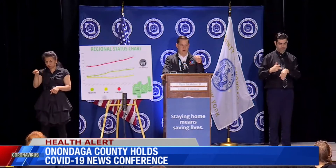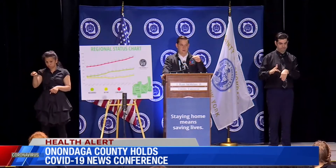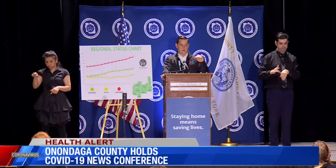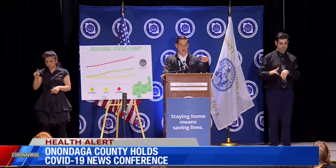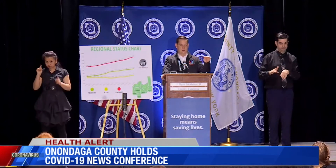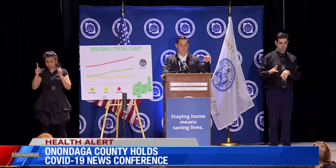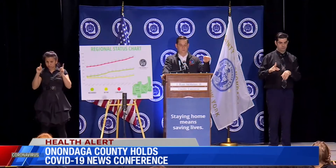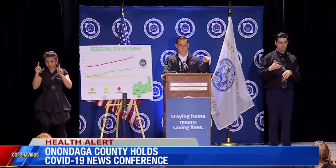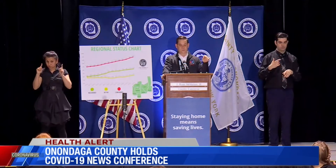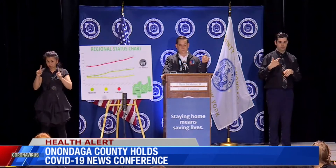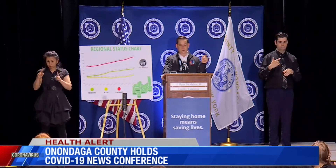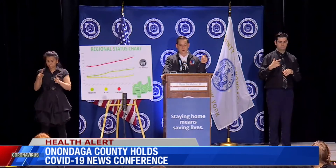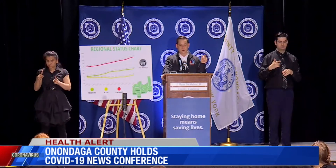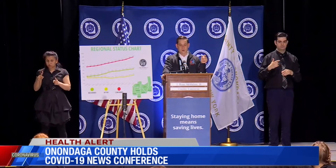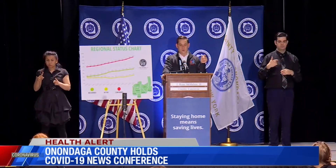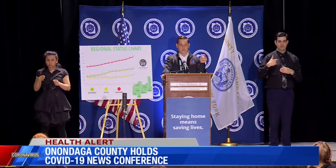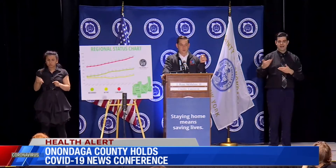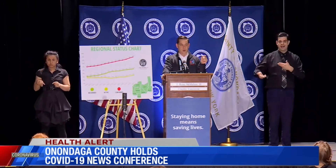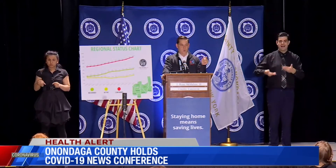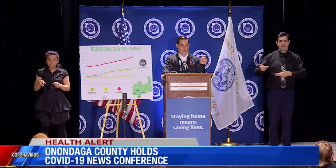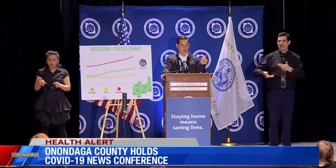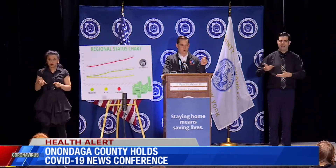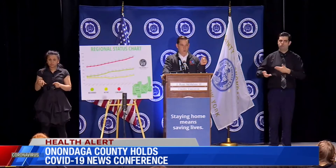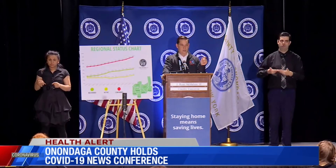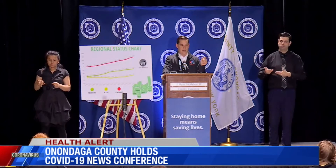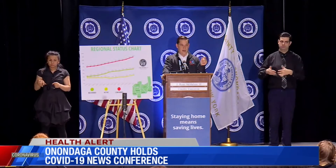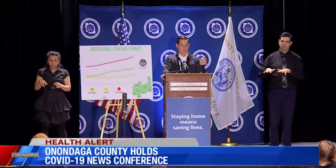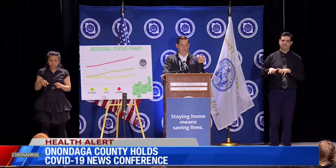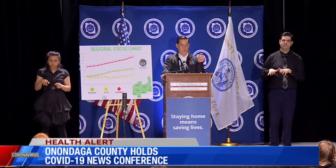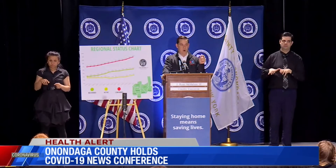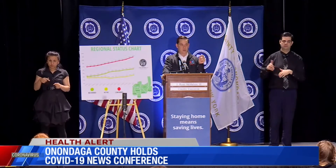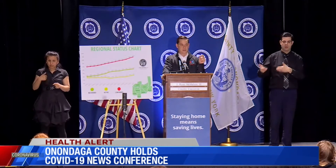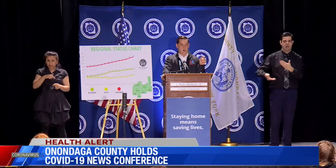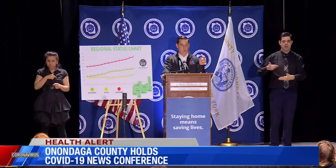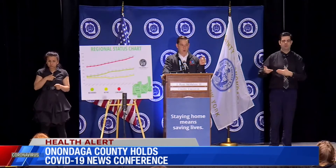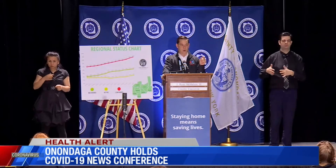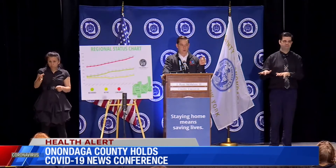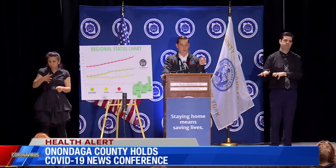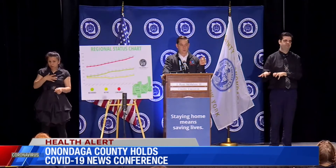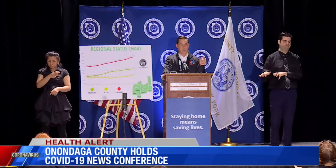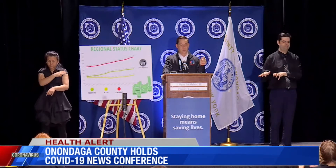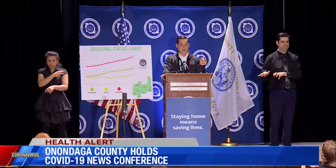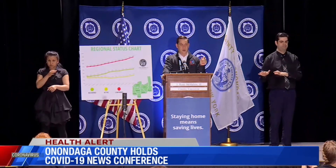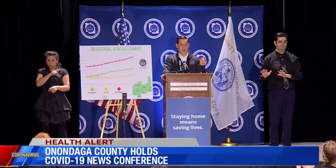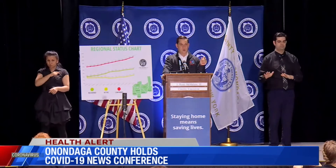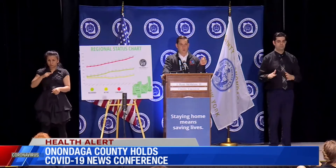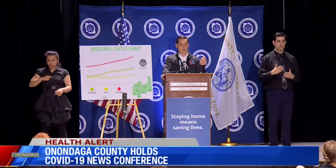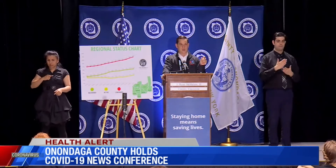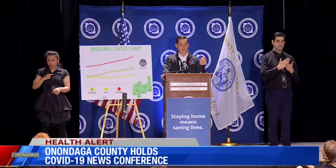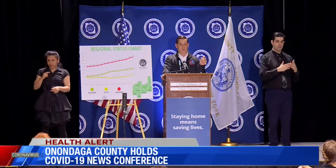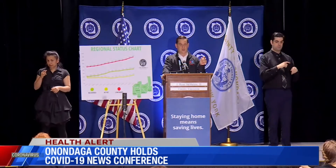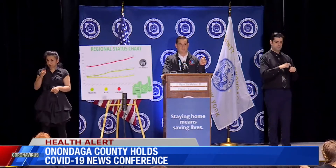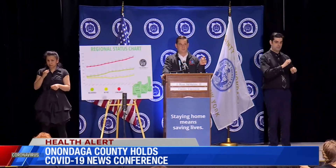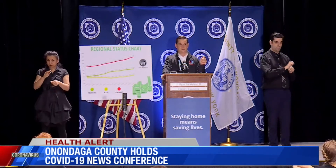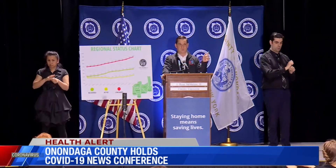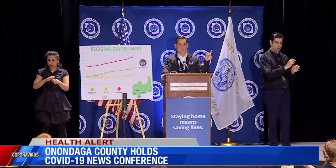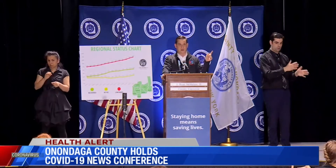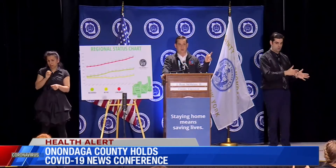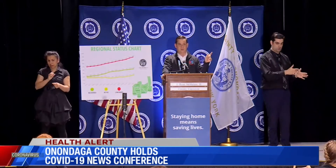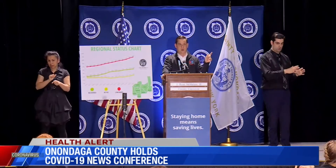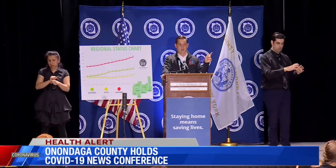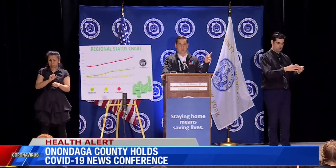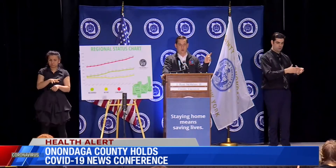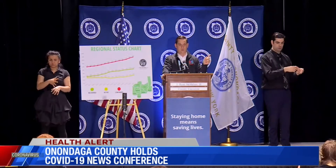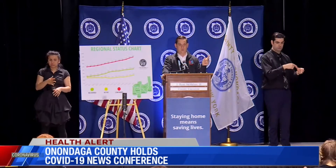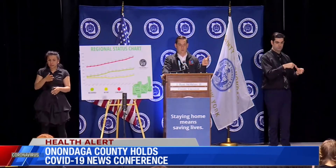on across the county. We took our 103 line, which are part-time workers, and we essentially, I